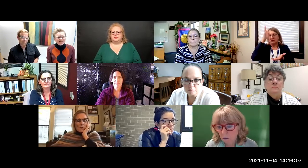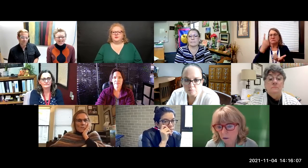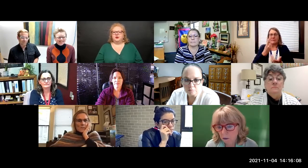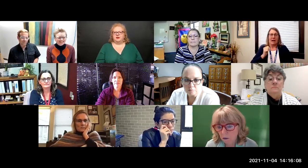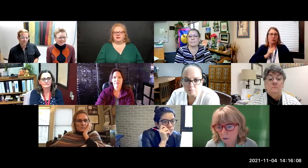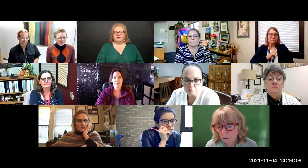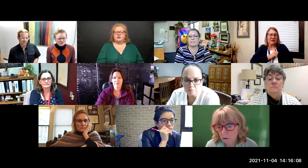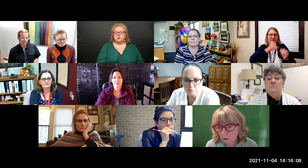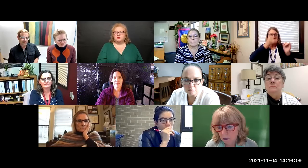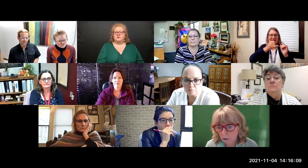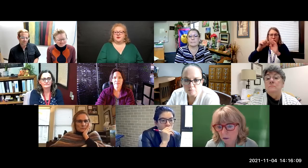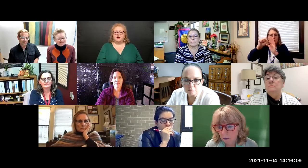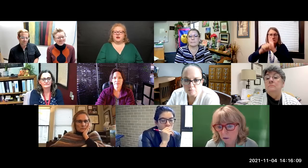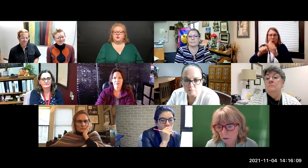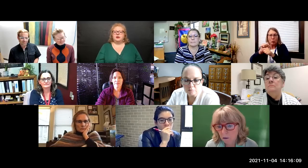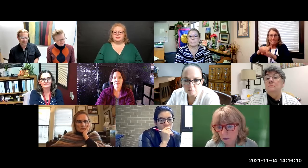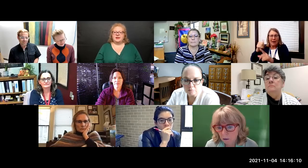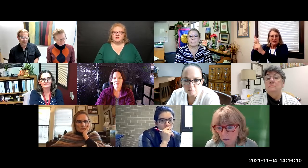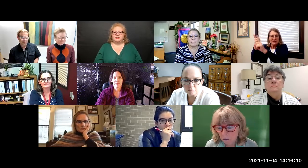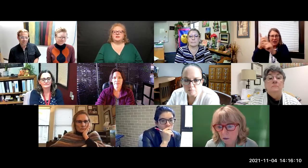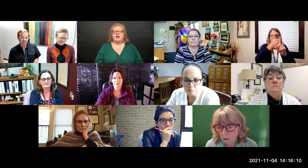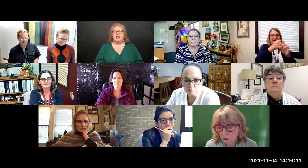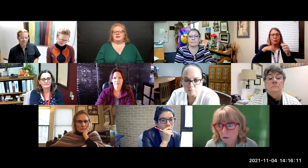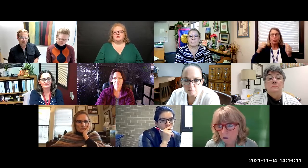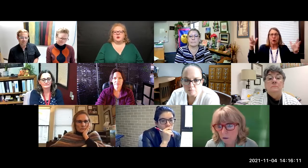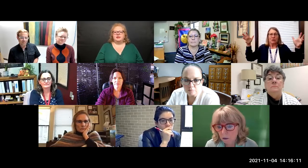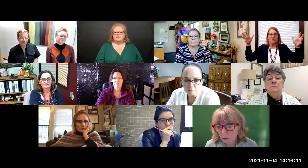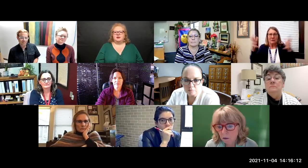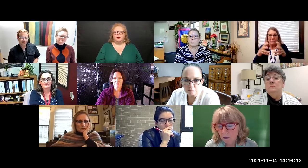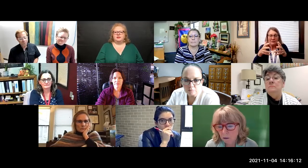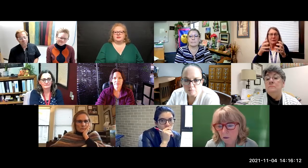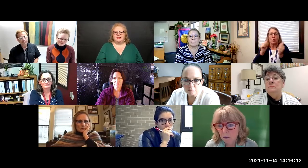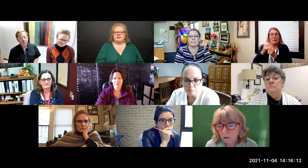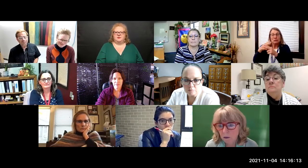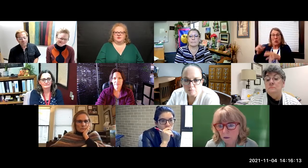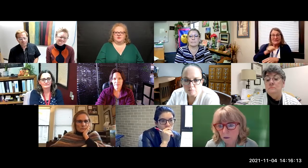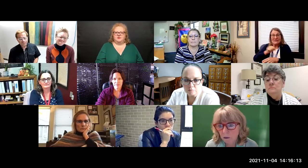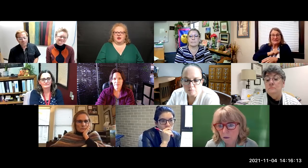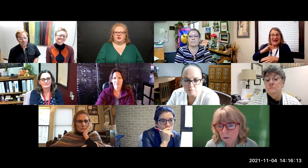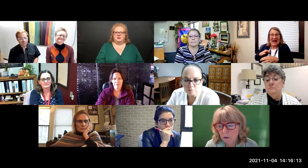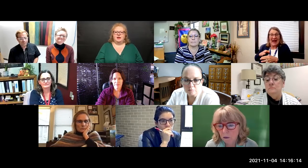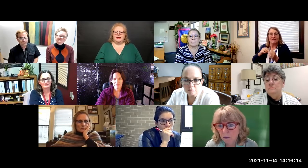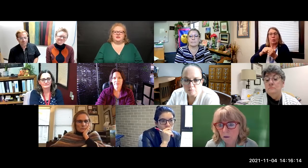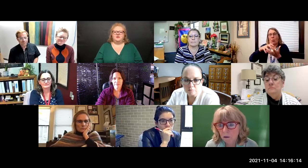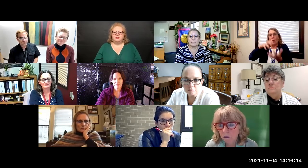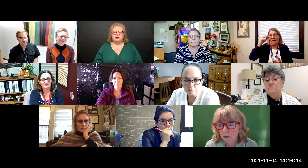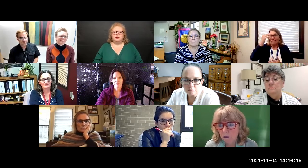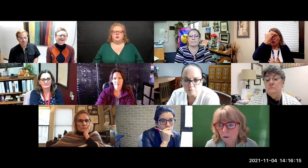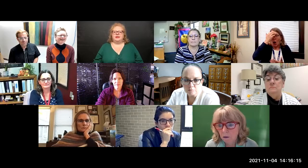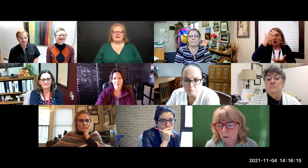different individuals in varying organizations. And so we can see what the states have developed individually, bring it